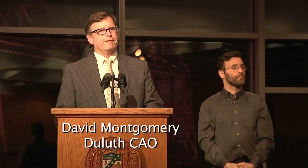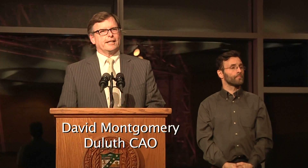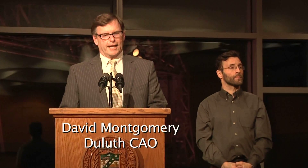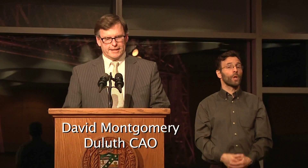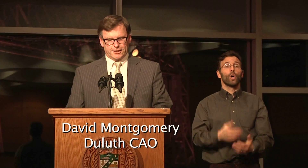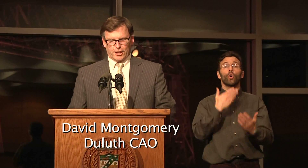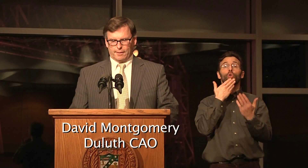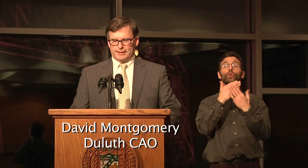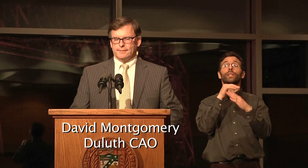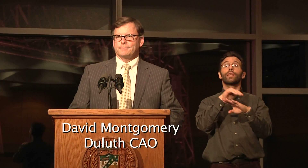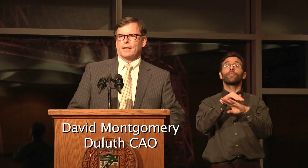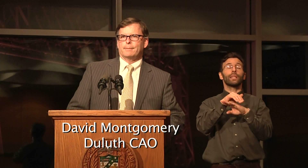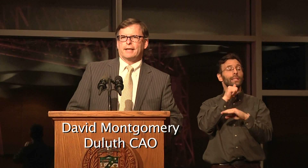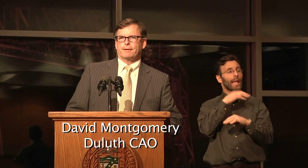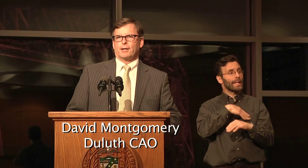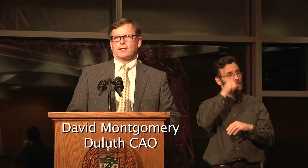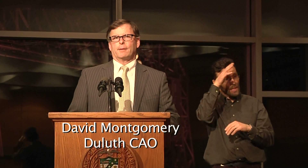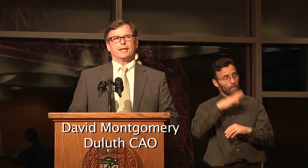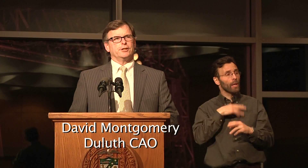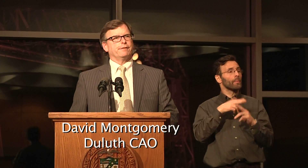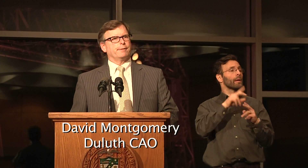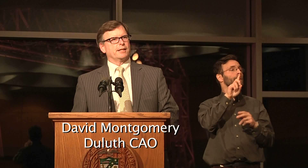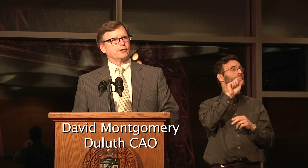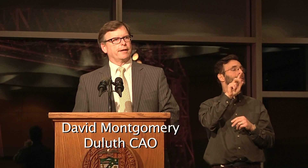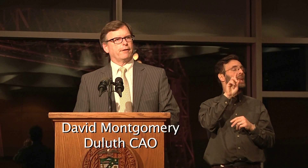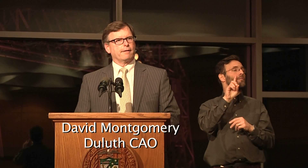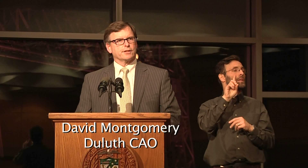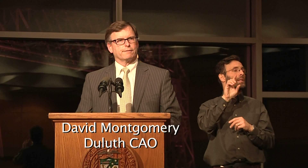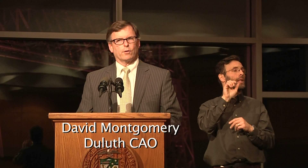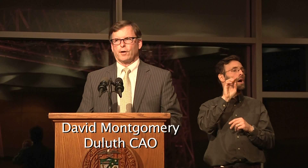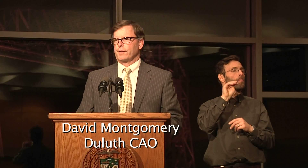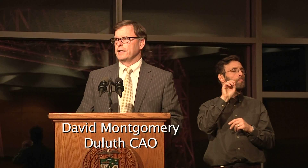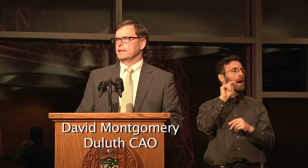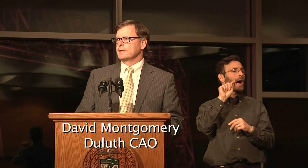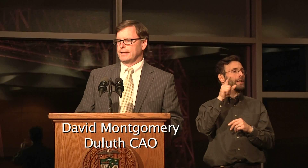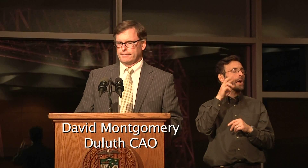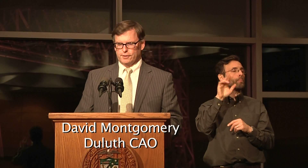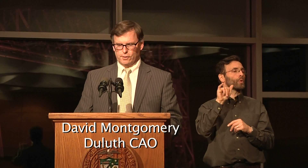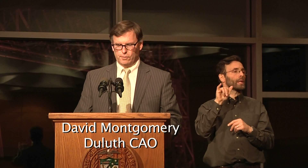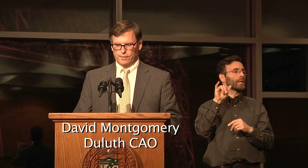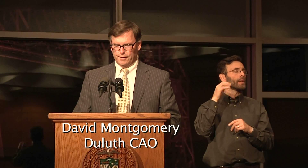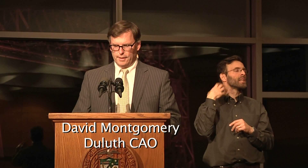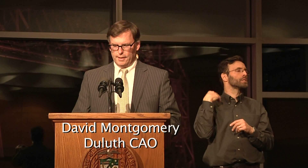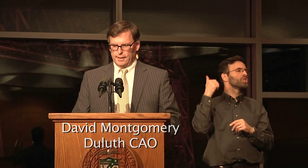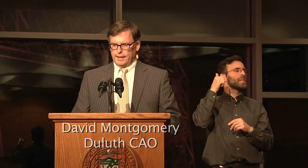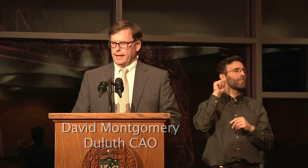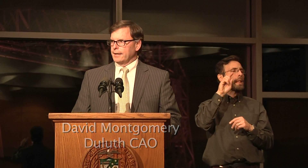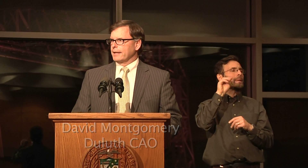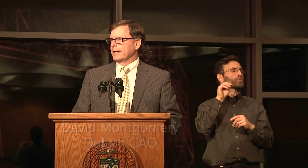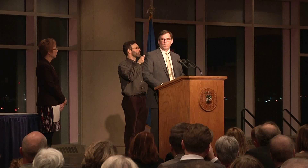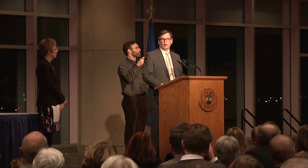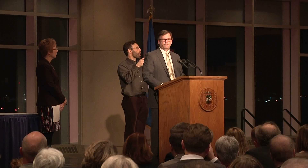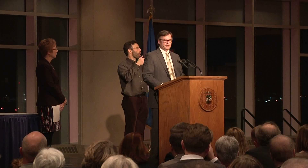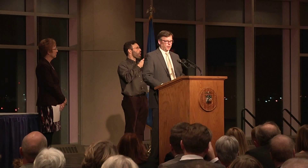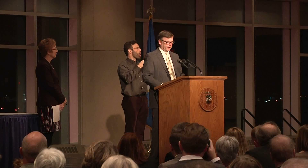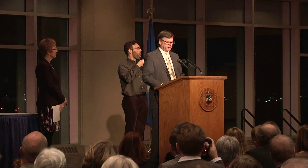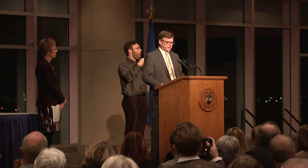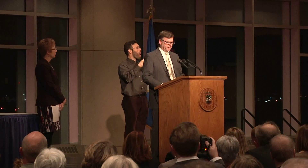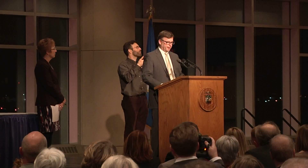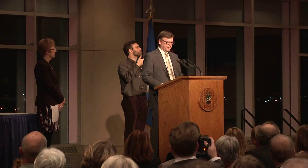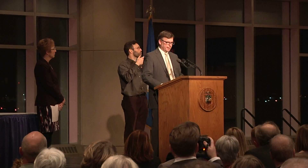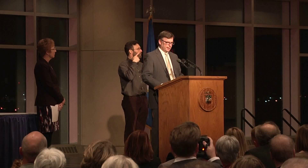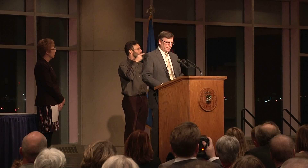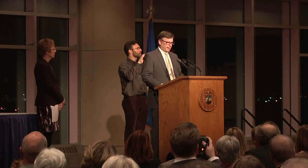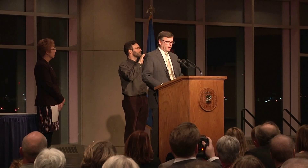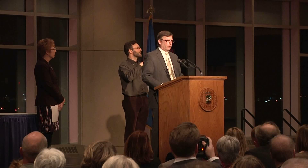Well, good evening, ladies and gentlemen. I'm David Montgomery, Chief Administrative Officer for the City of Duluth. And thank you all for joining